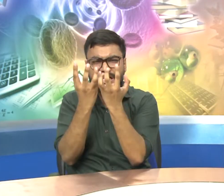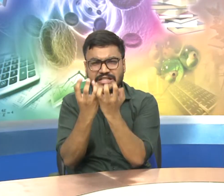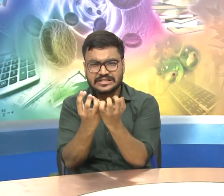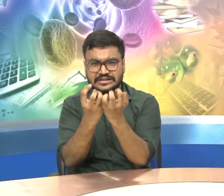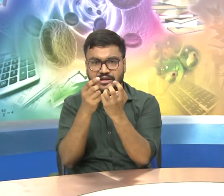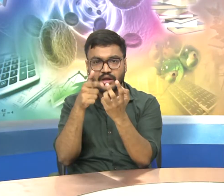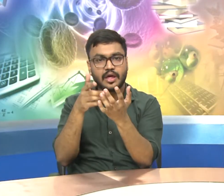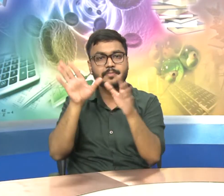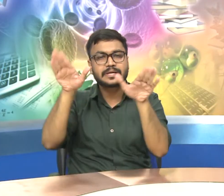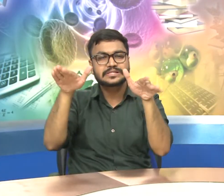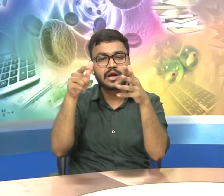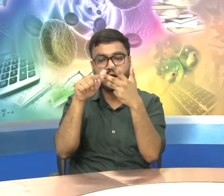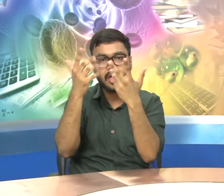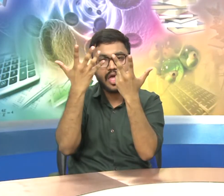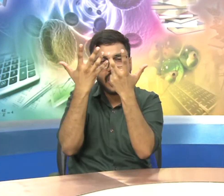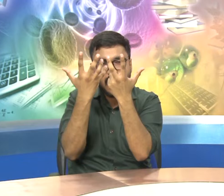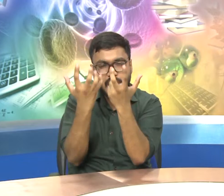and dark colored moth called